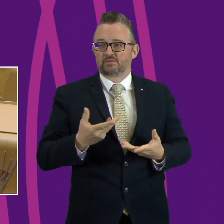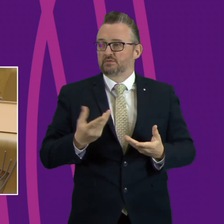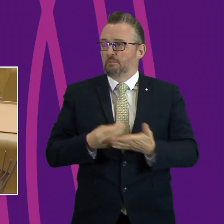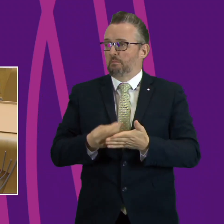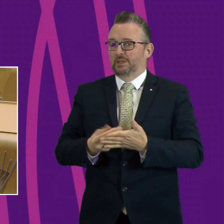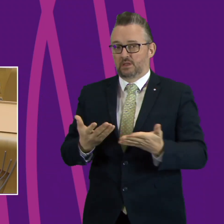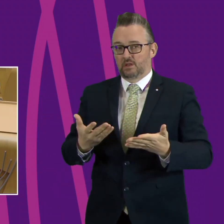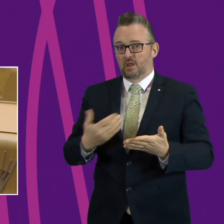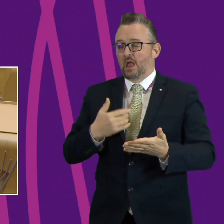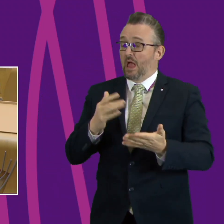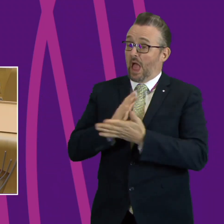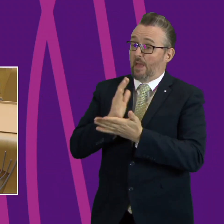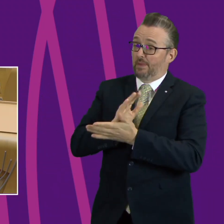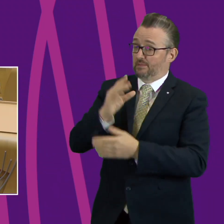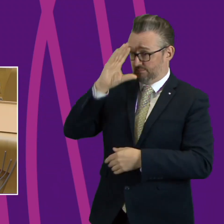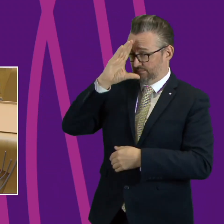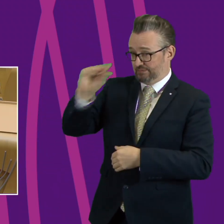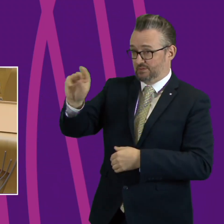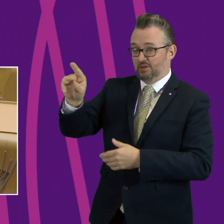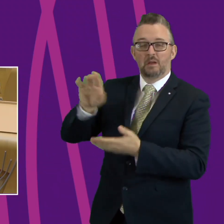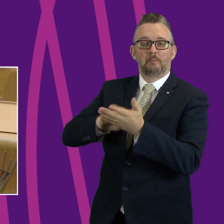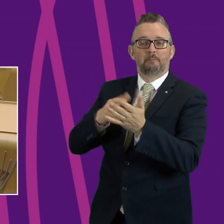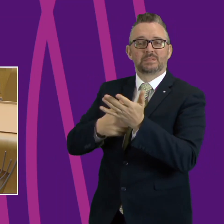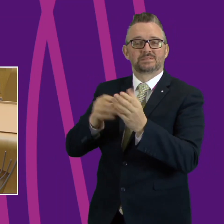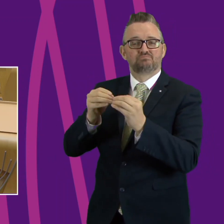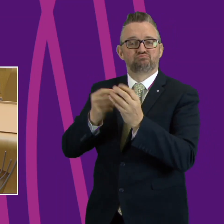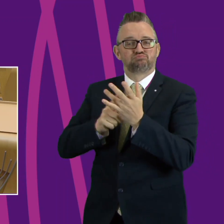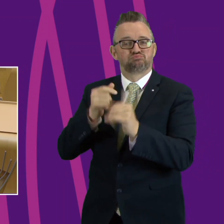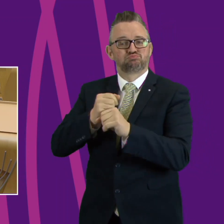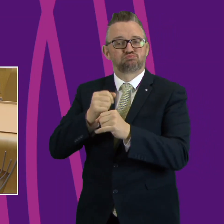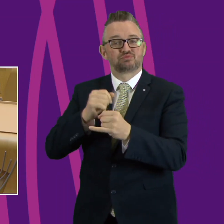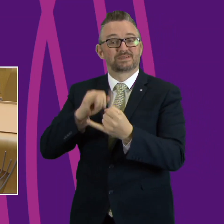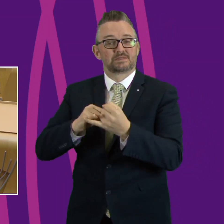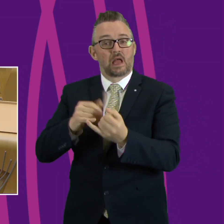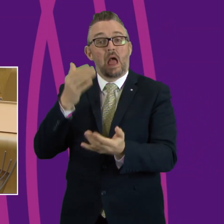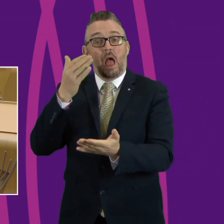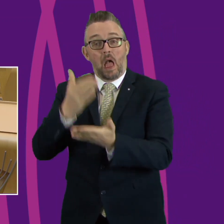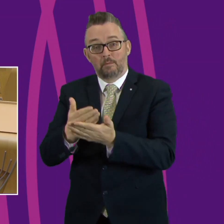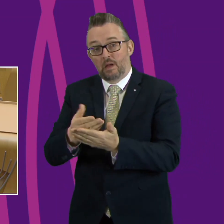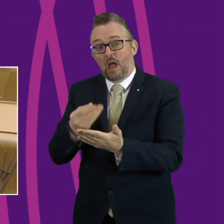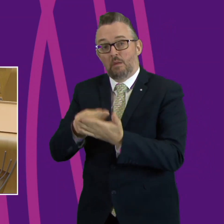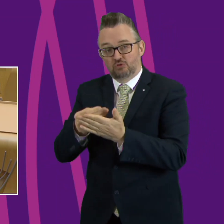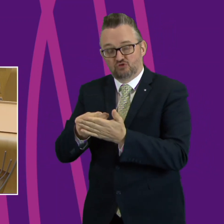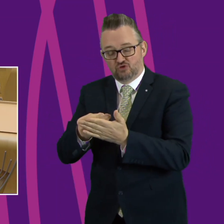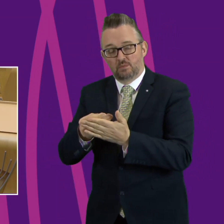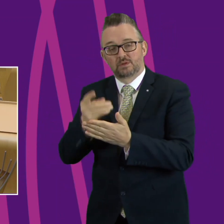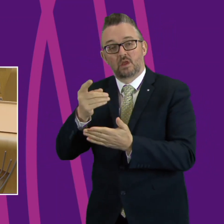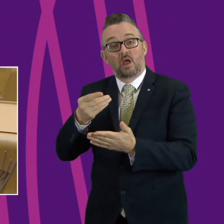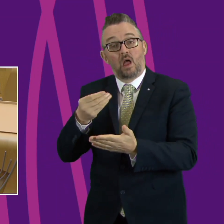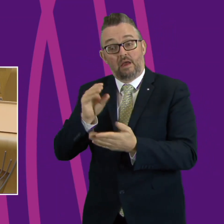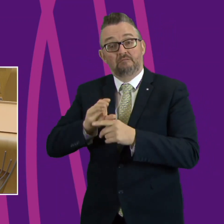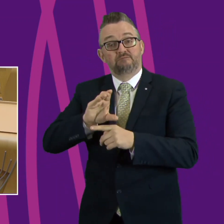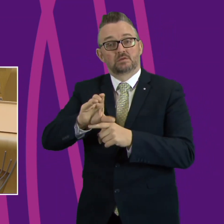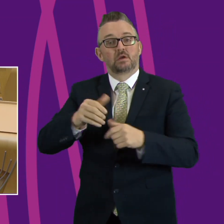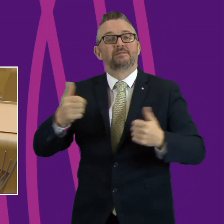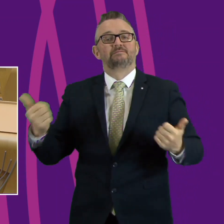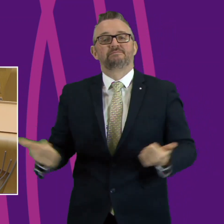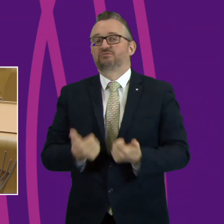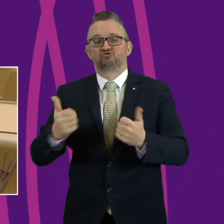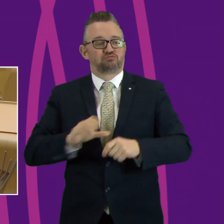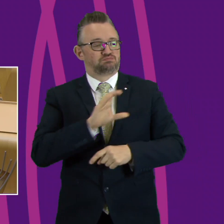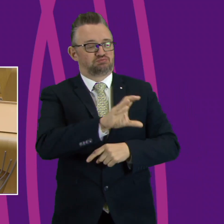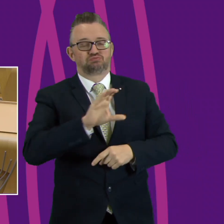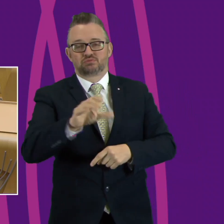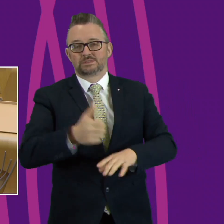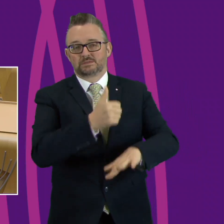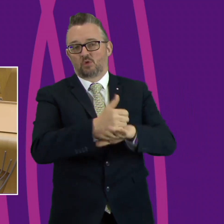to advise Mr Briggs following today of the exact amount of that funding, but that funding has already been issued and is in